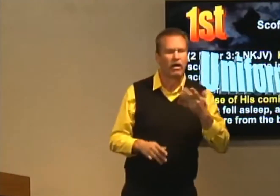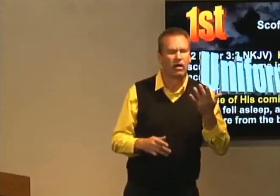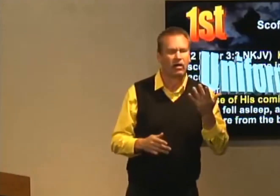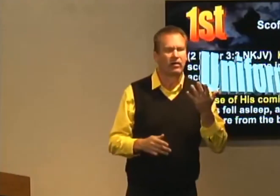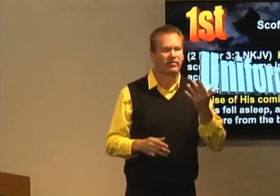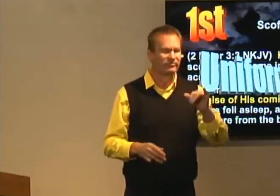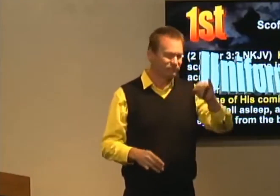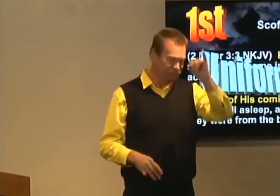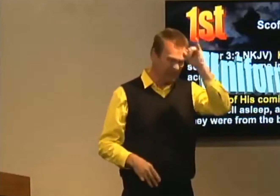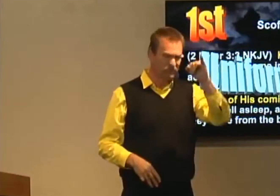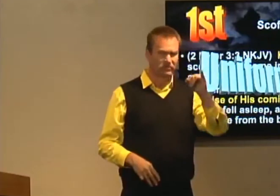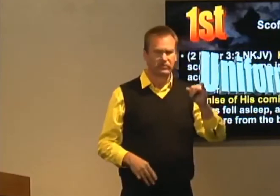So people